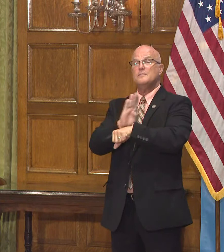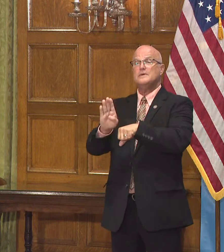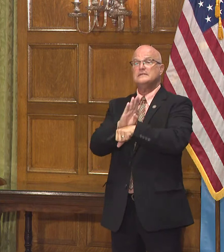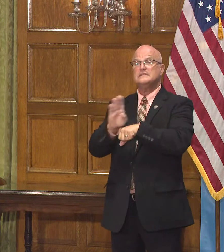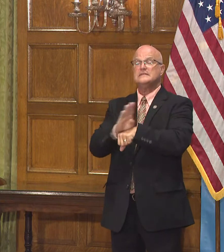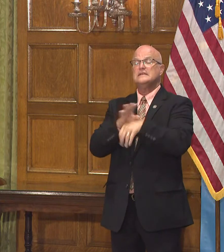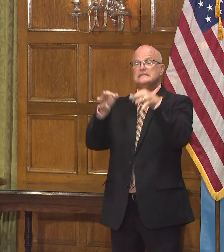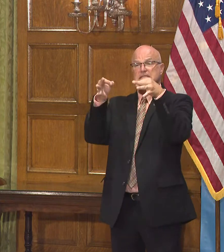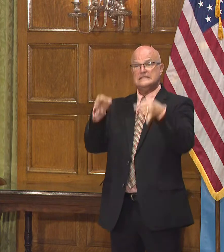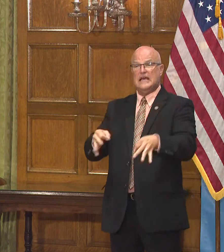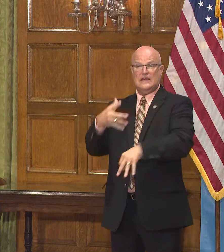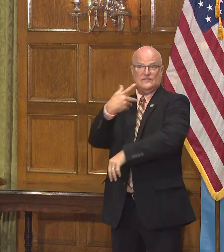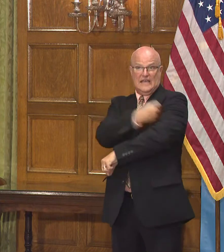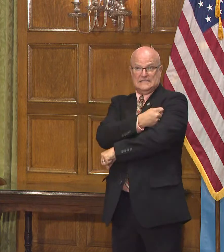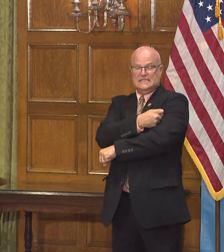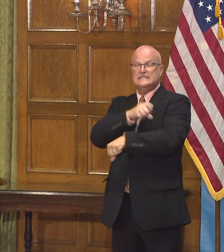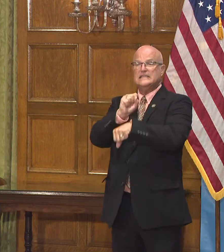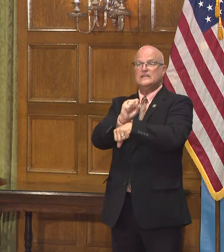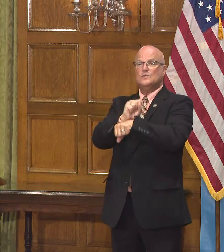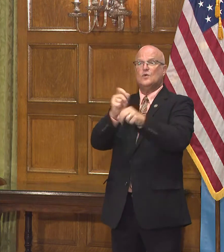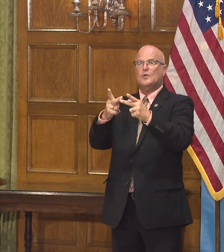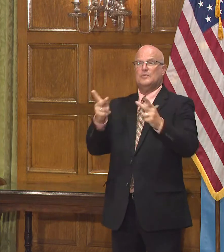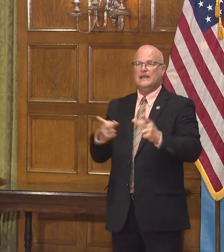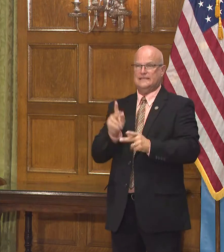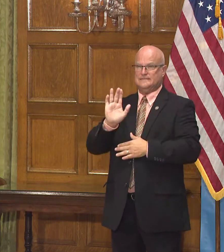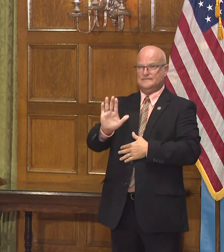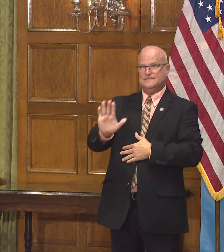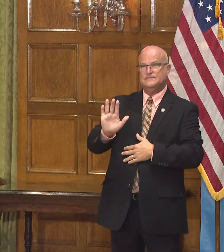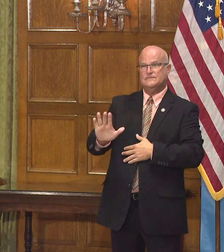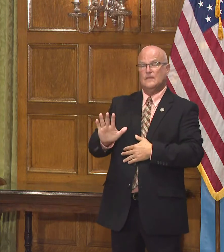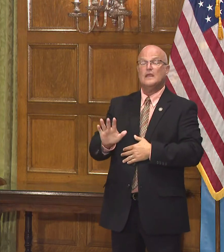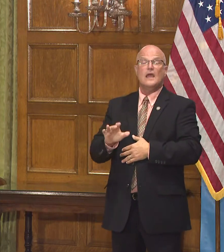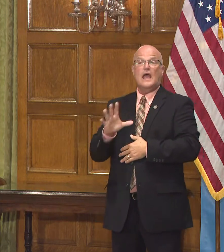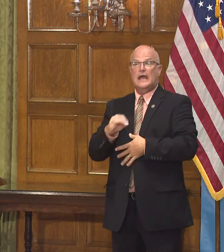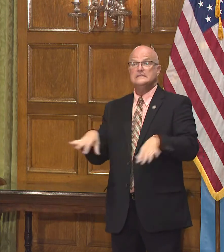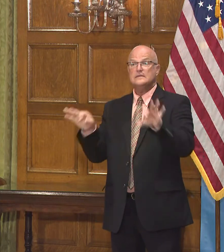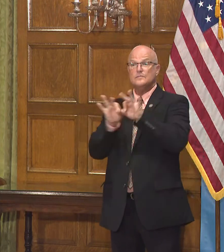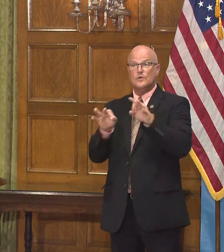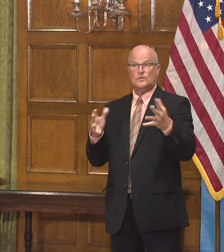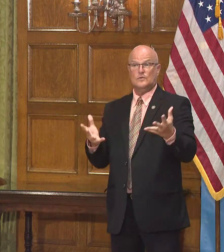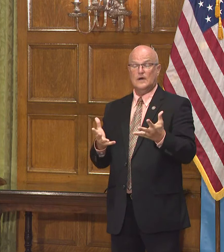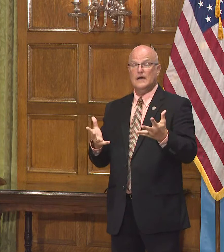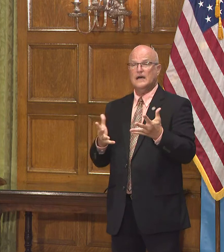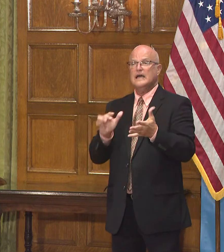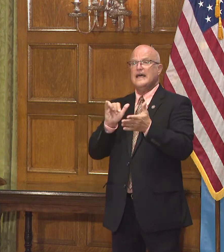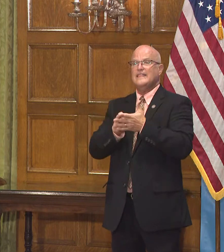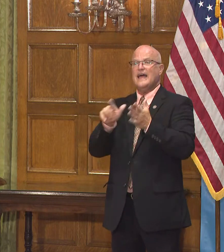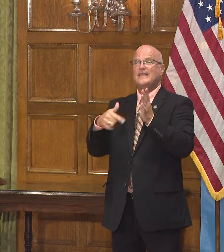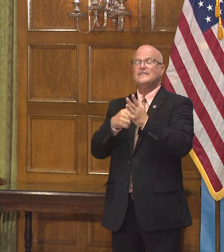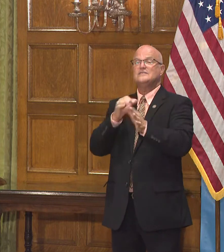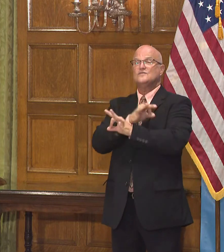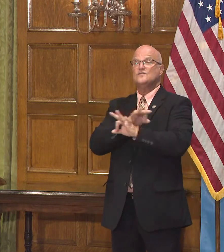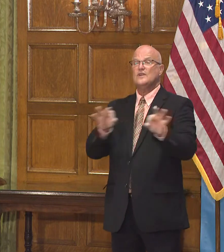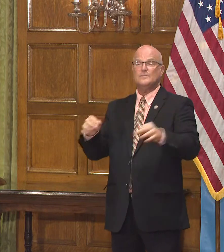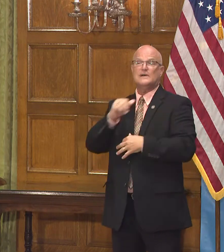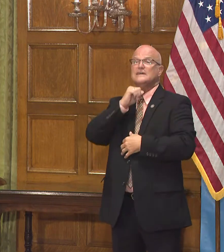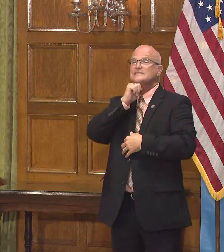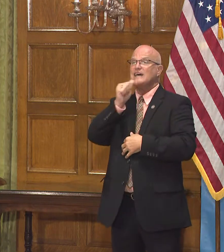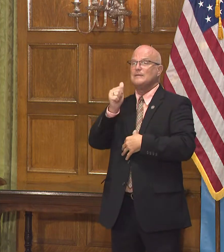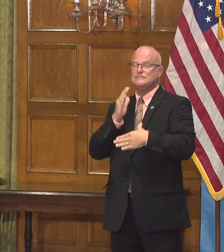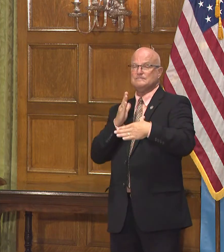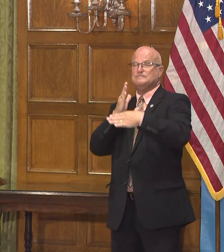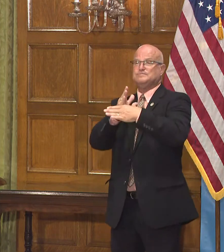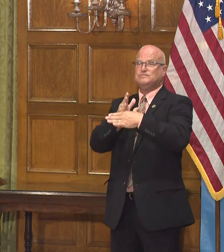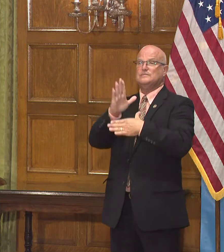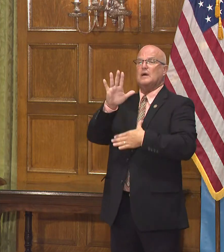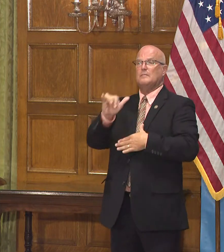to mandate vaccines in the workplace. And just as importantly, that this freedom should not be prohibited